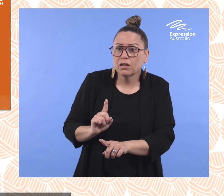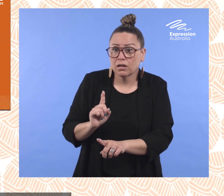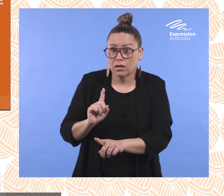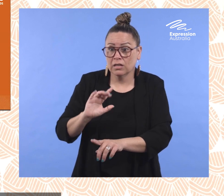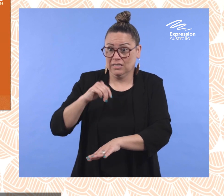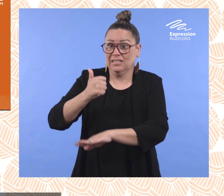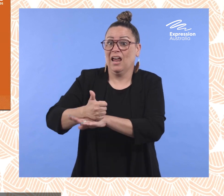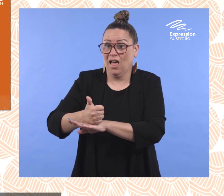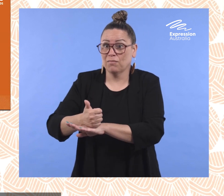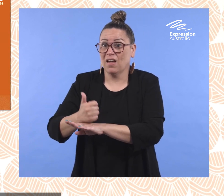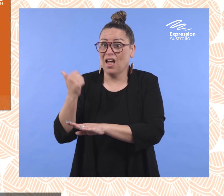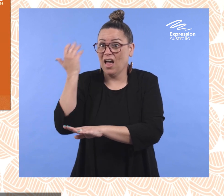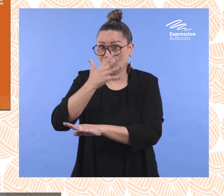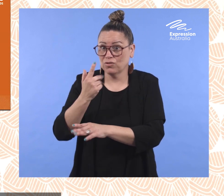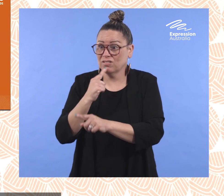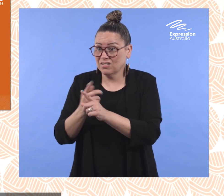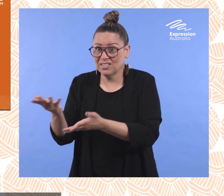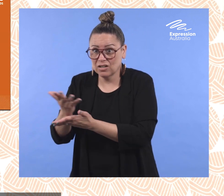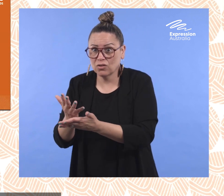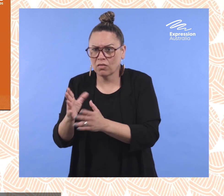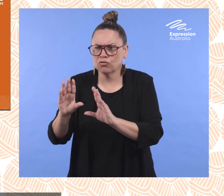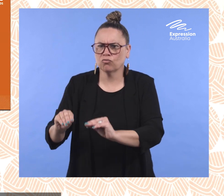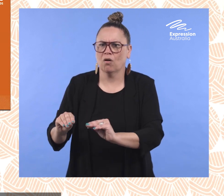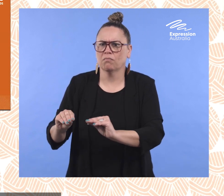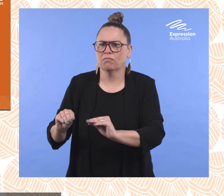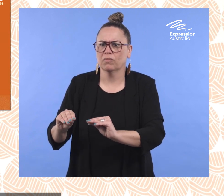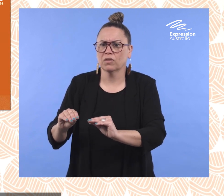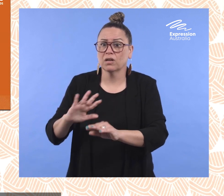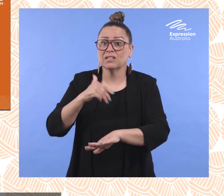governments cancelled similar functions before?